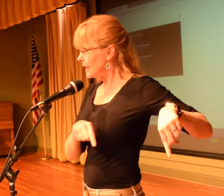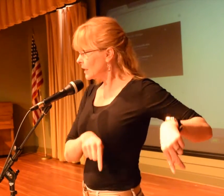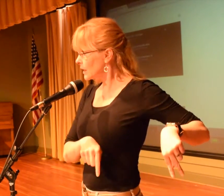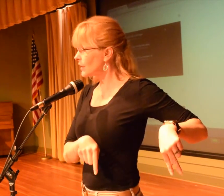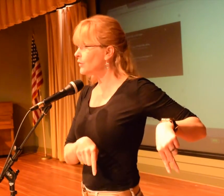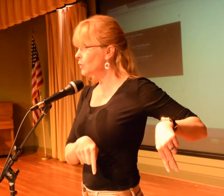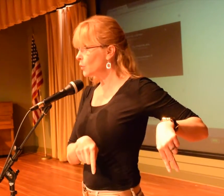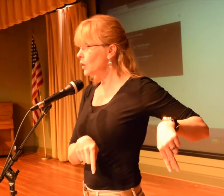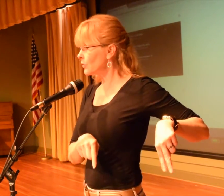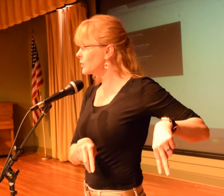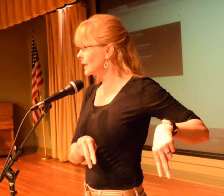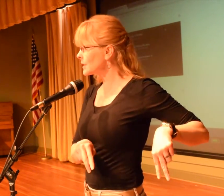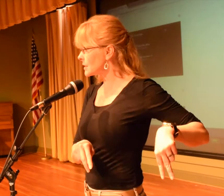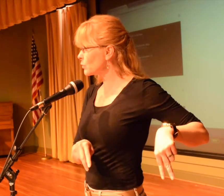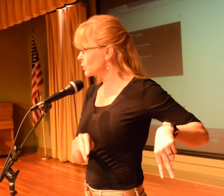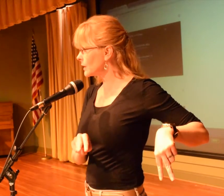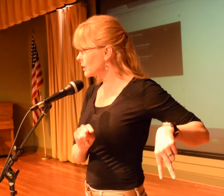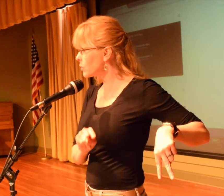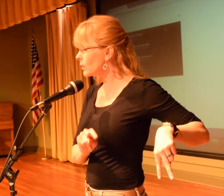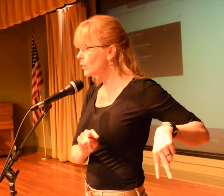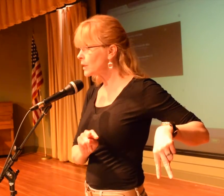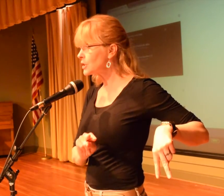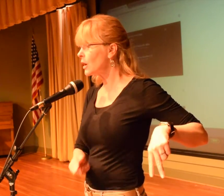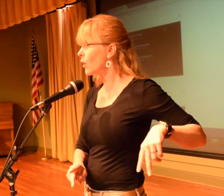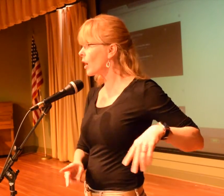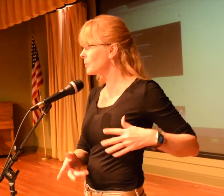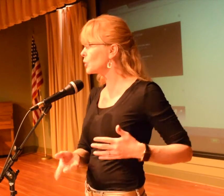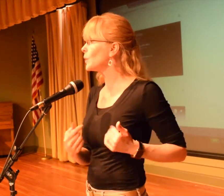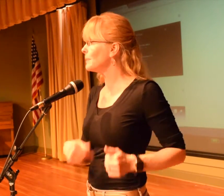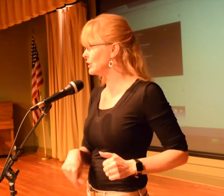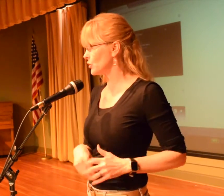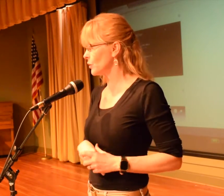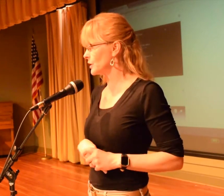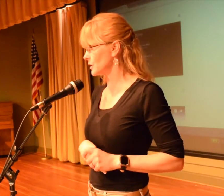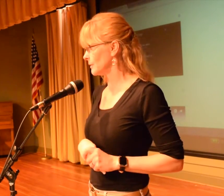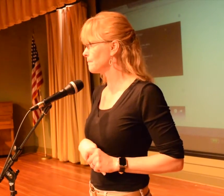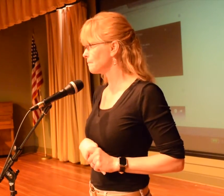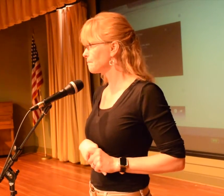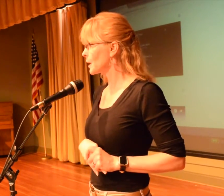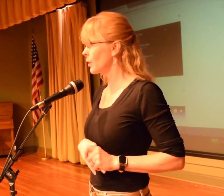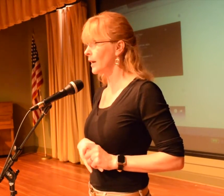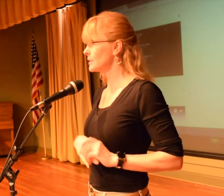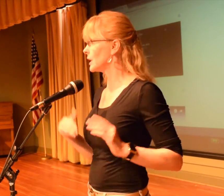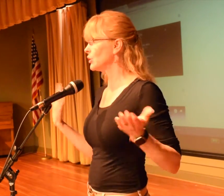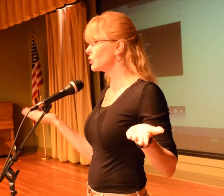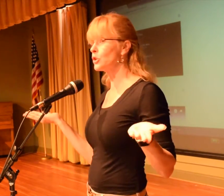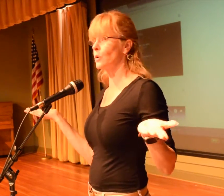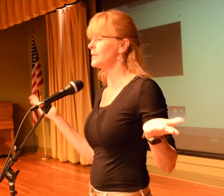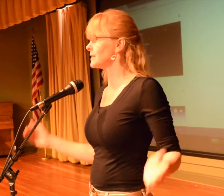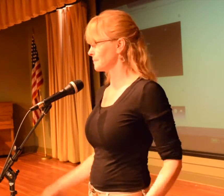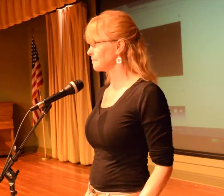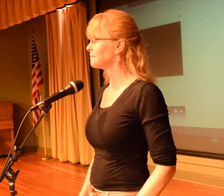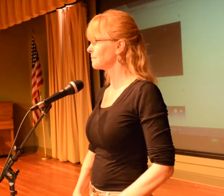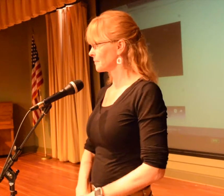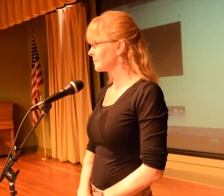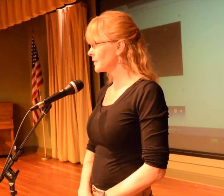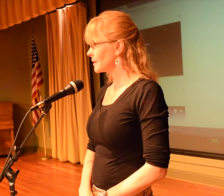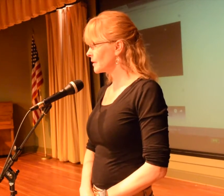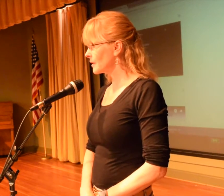me if you think it's a really important question, or I'm going to repeat your question. Okay, your choice. Can you just